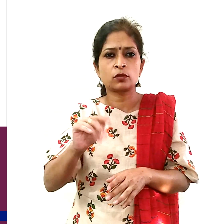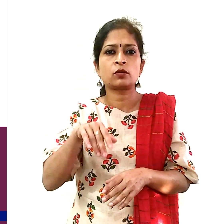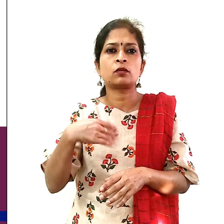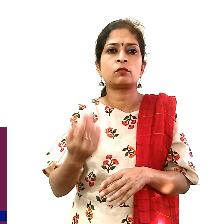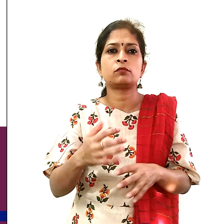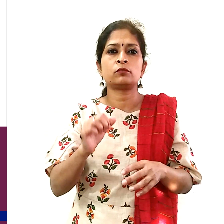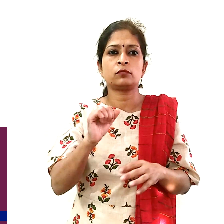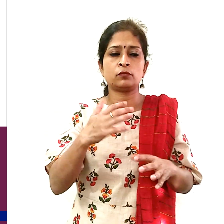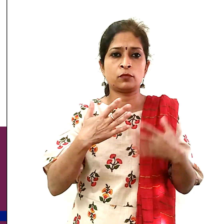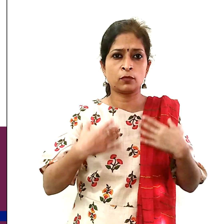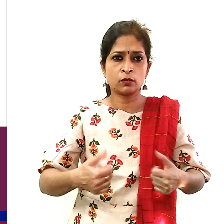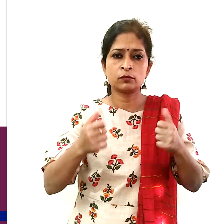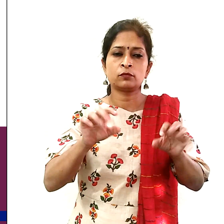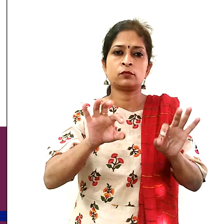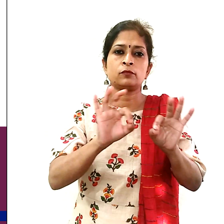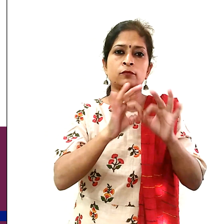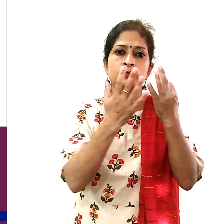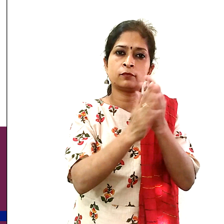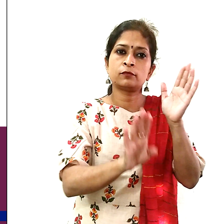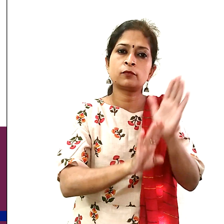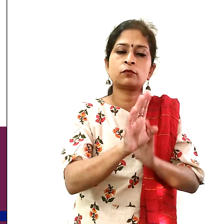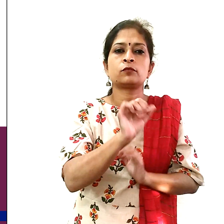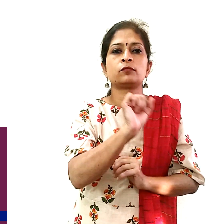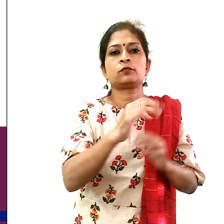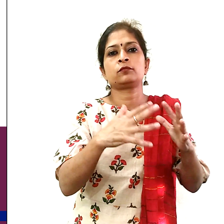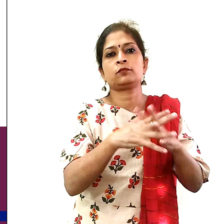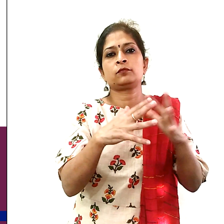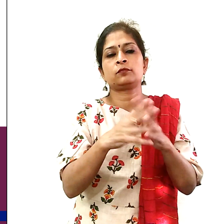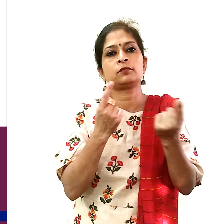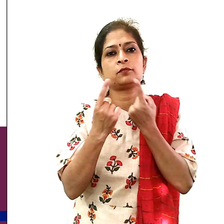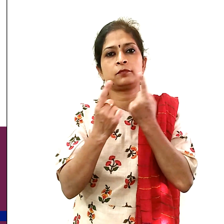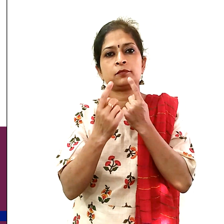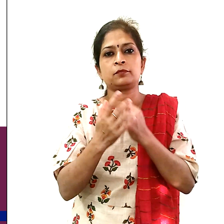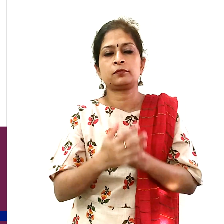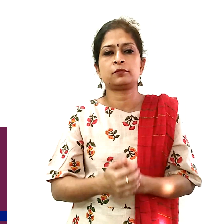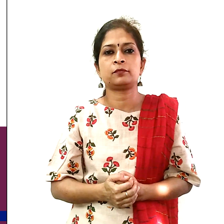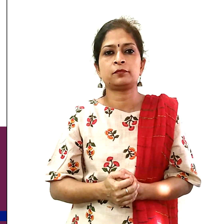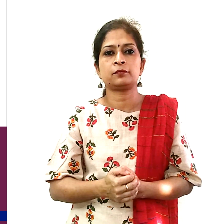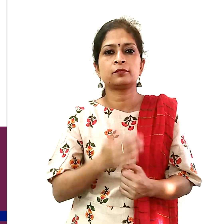For any updates, visit the website of Ministry of Health and Family Welfare.